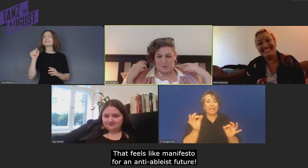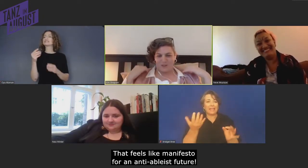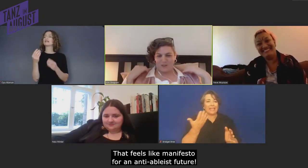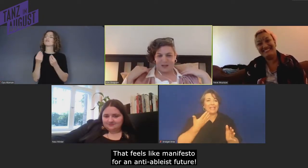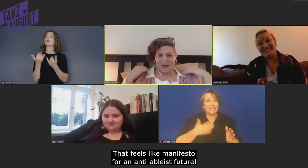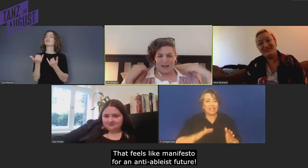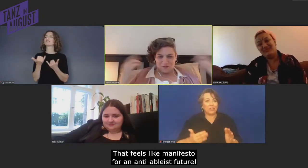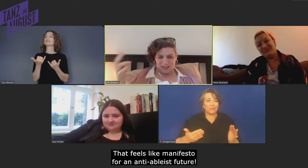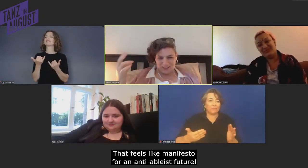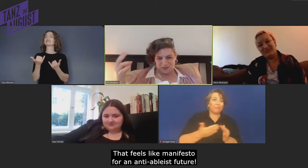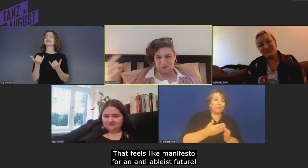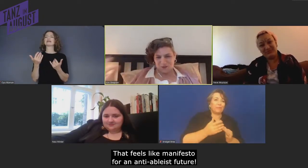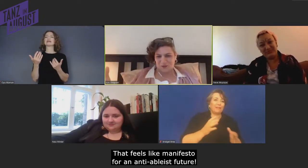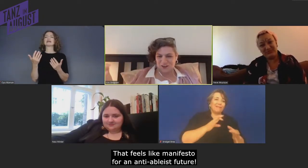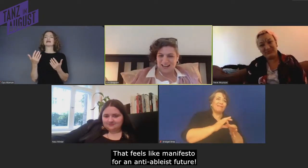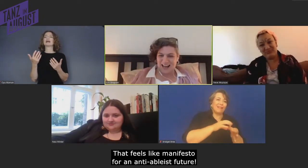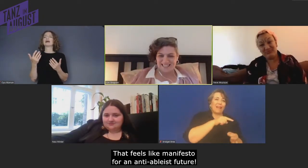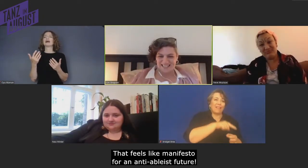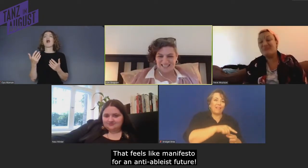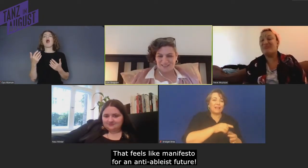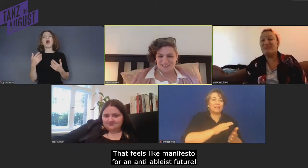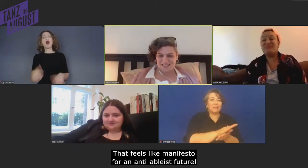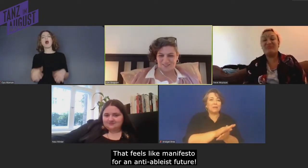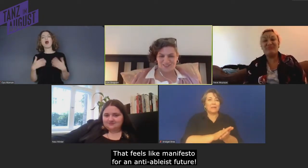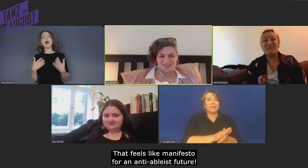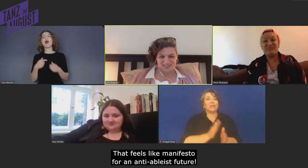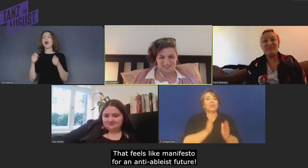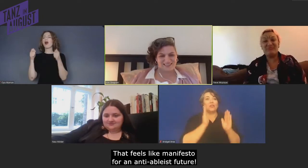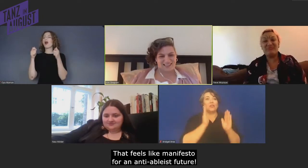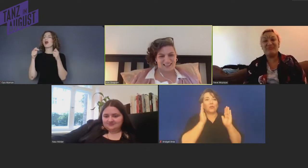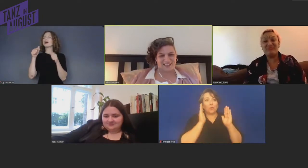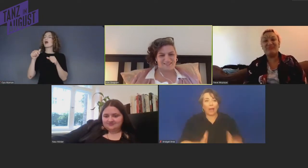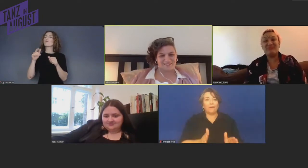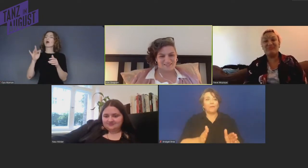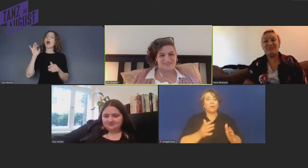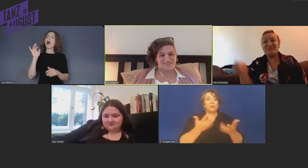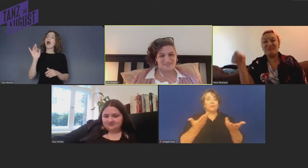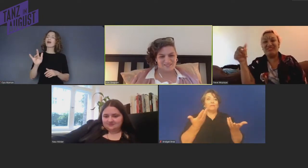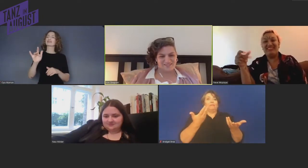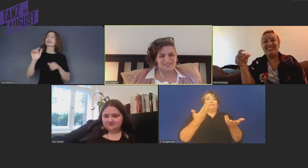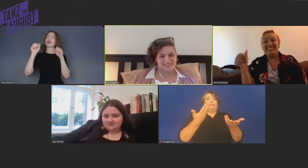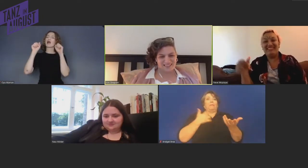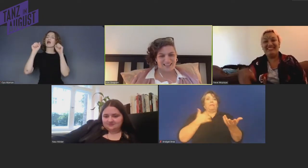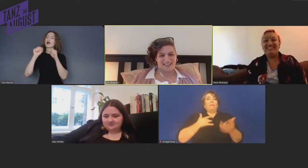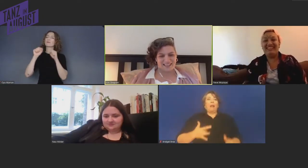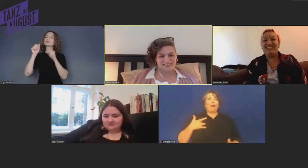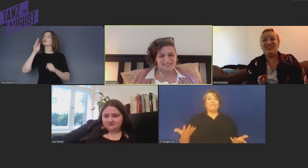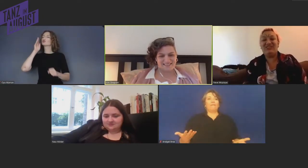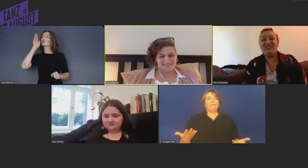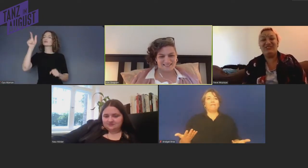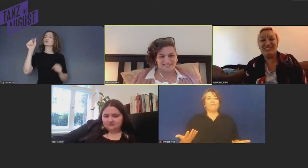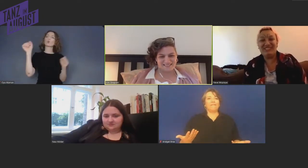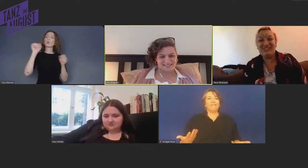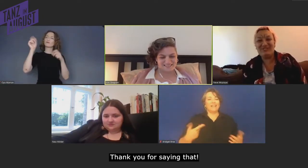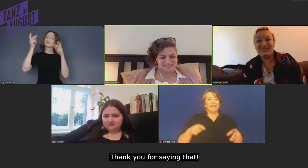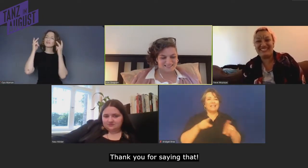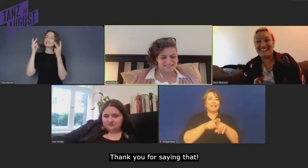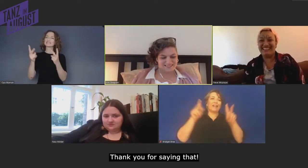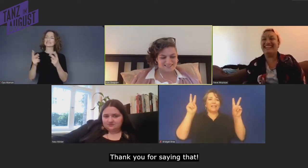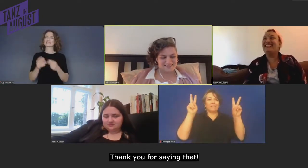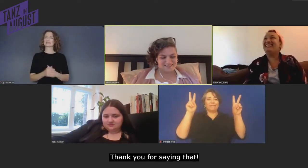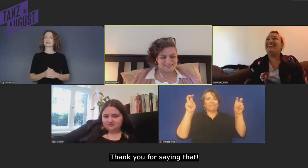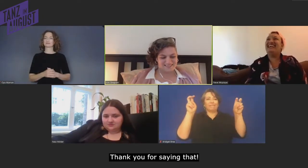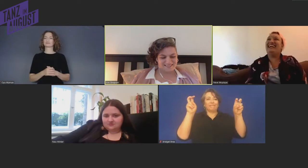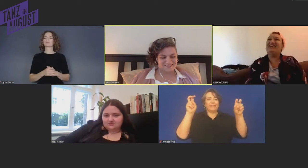almost like a manifesto for an anti-ableist future. Yeah. Yeah. Thank you for saying